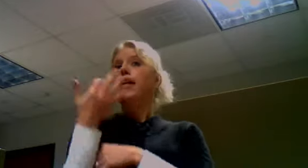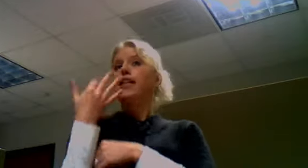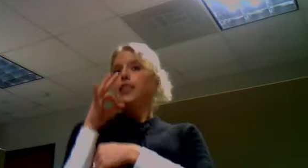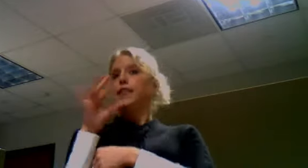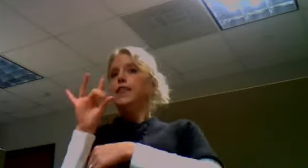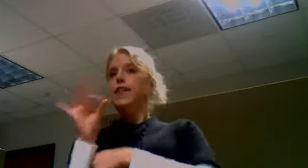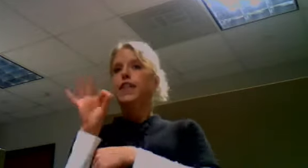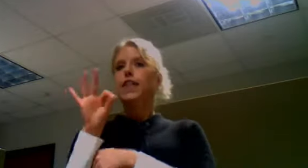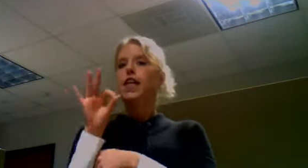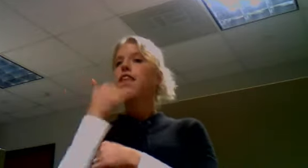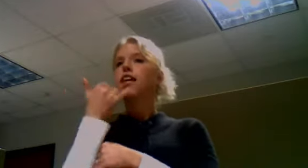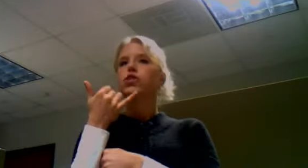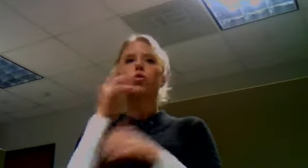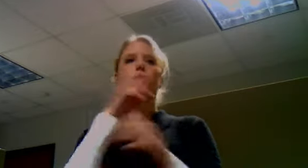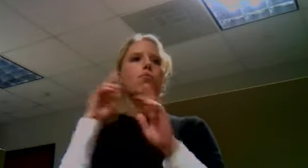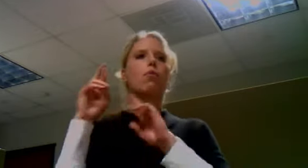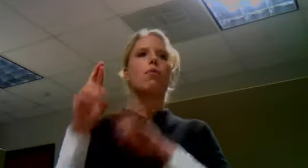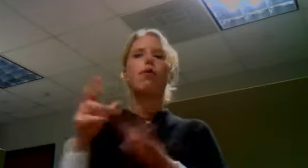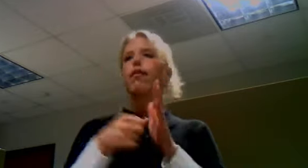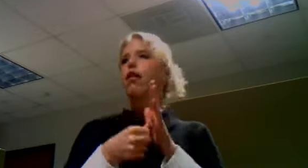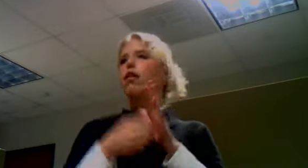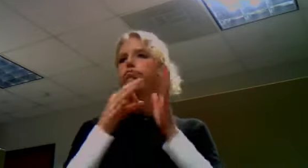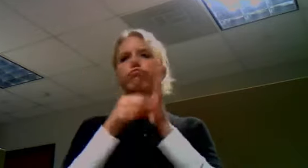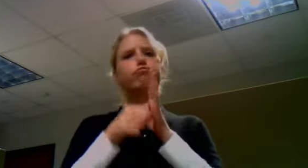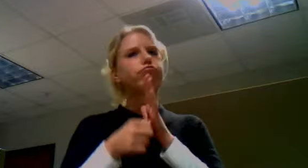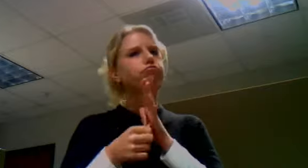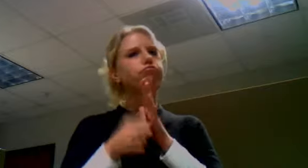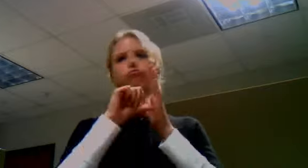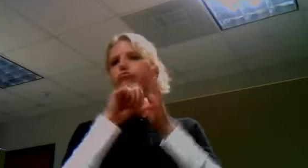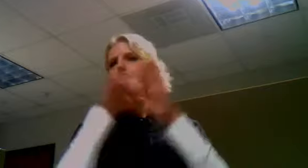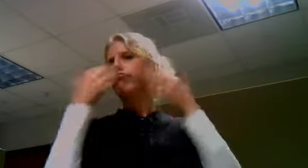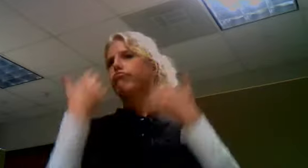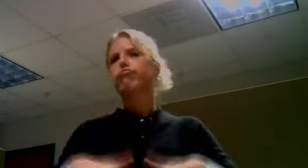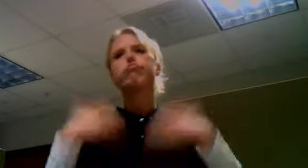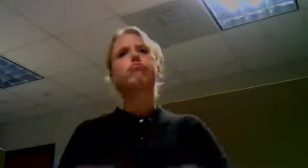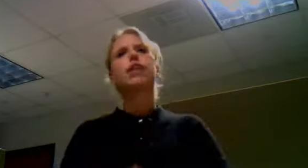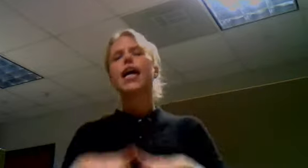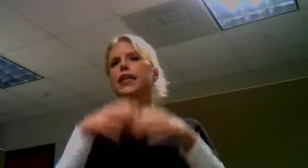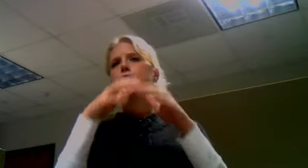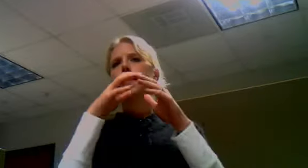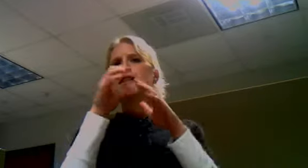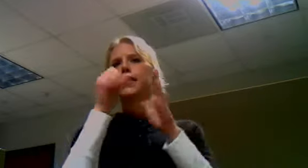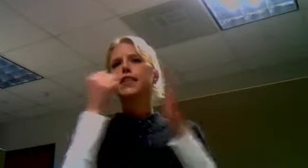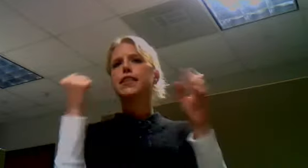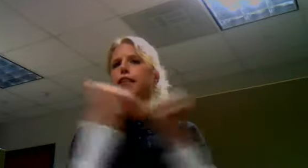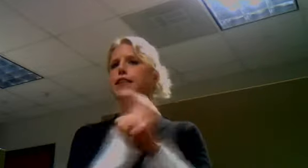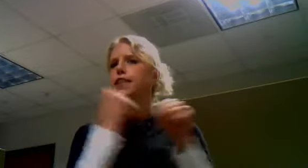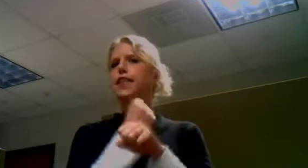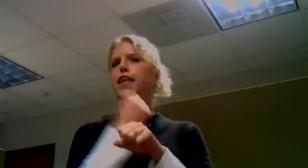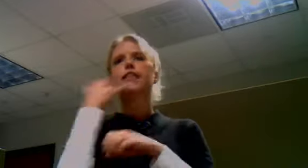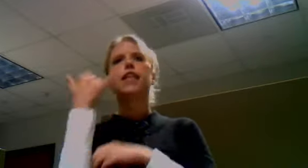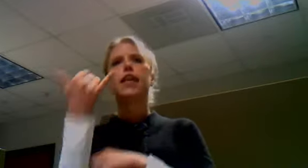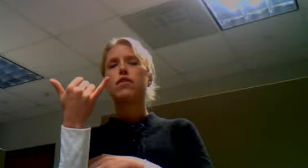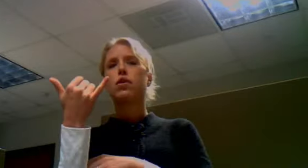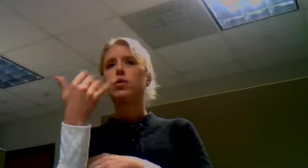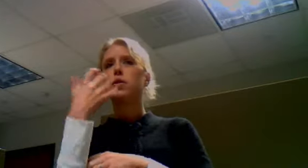very impressive statistics on telephones, the country collapsed. Right? That's not too good. The